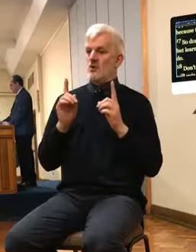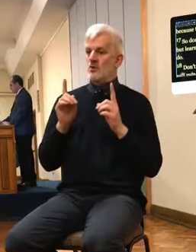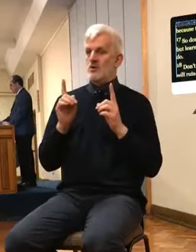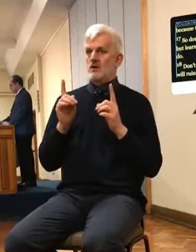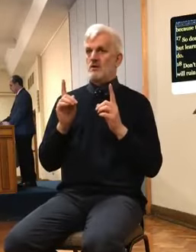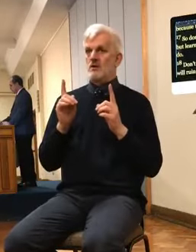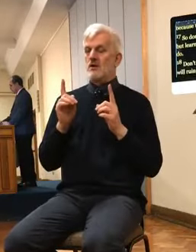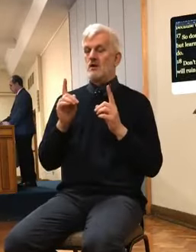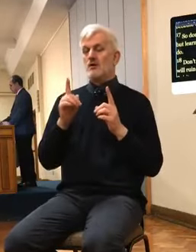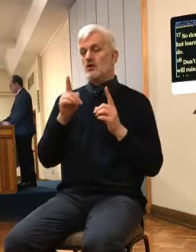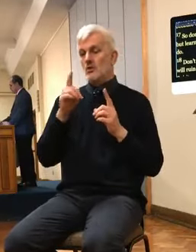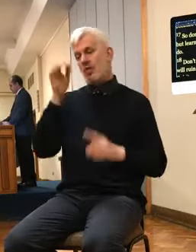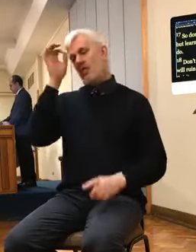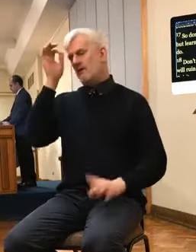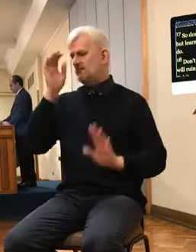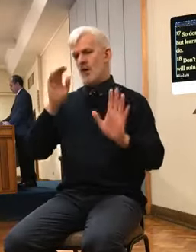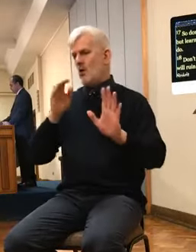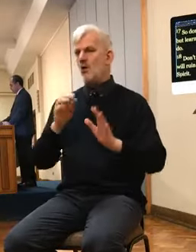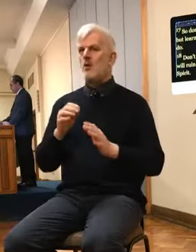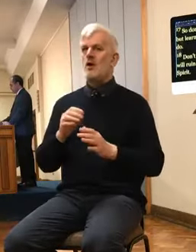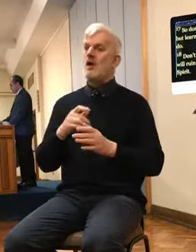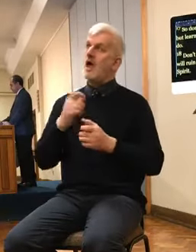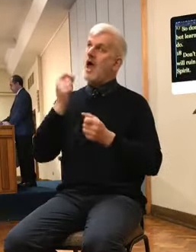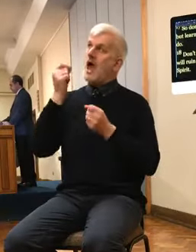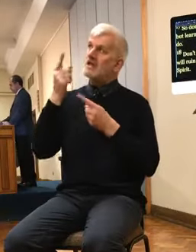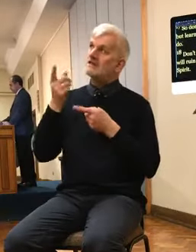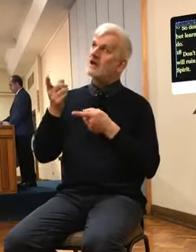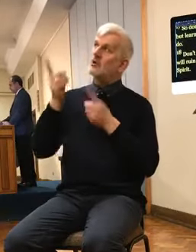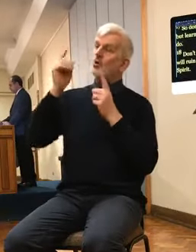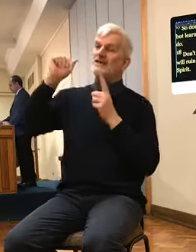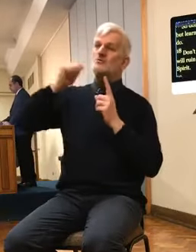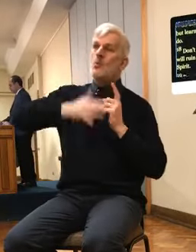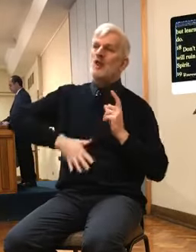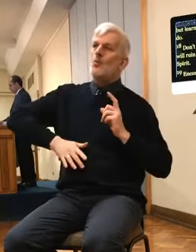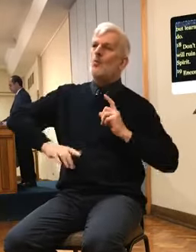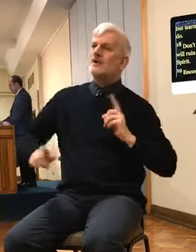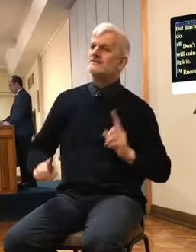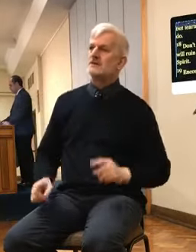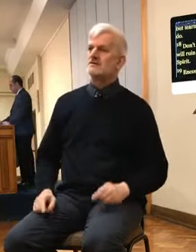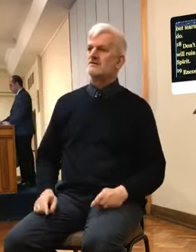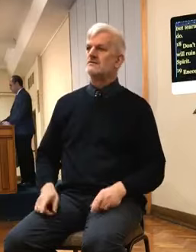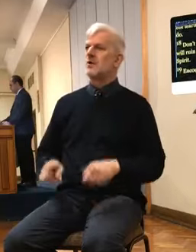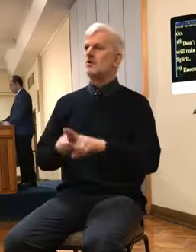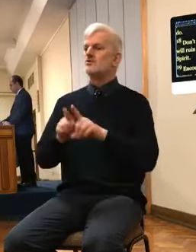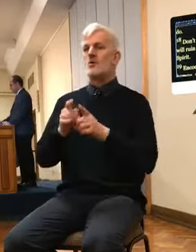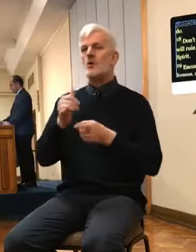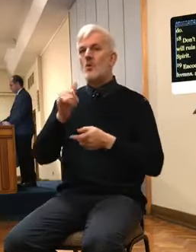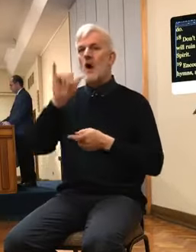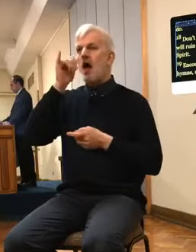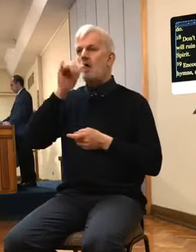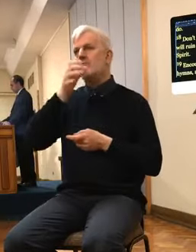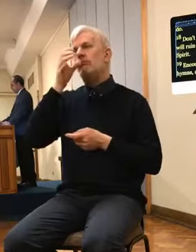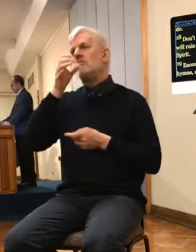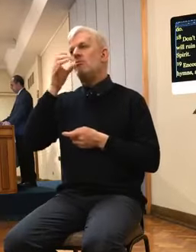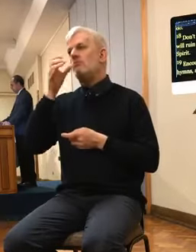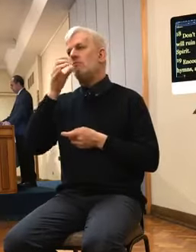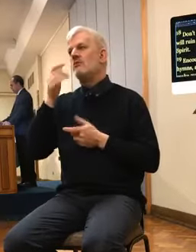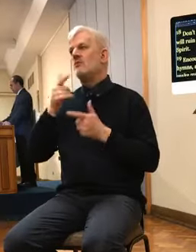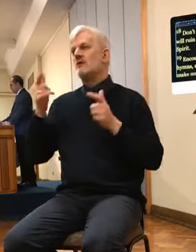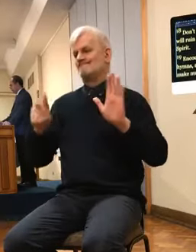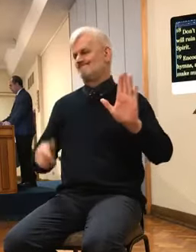the will of the Lord is. And be not drunk with wine, wherein is